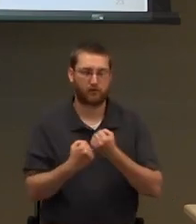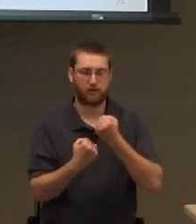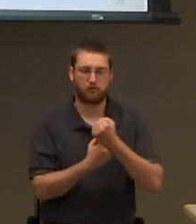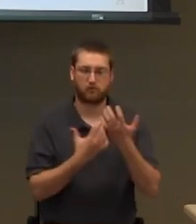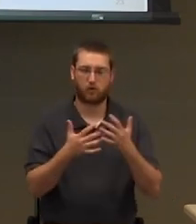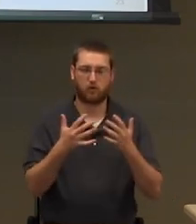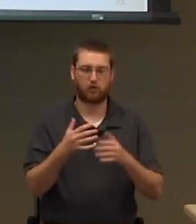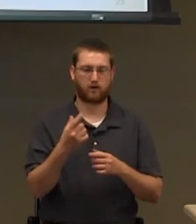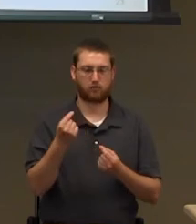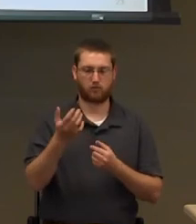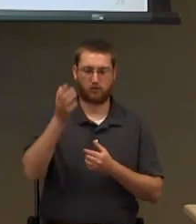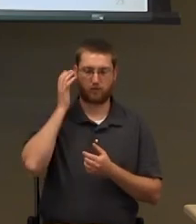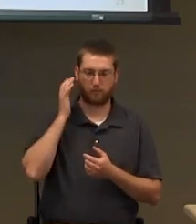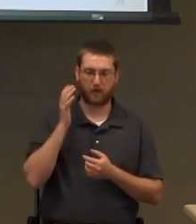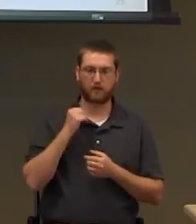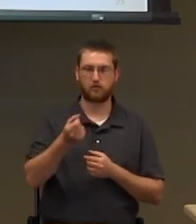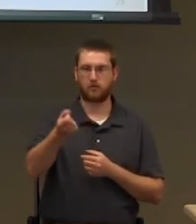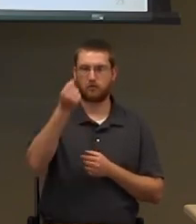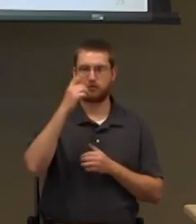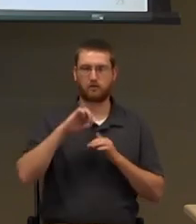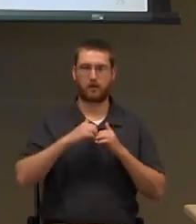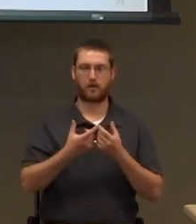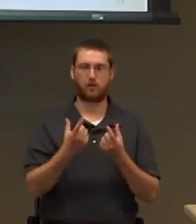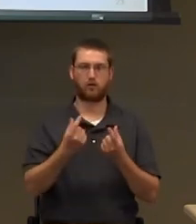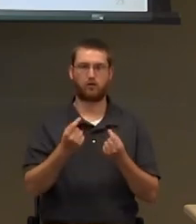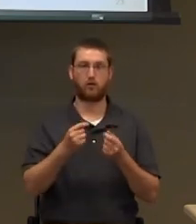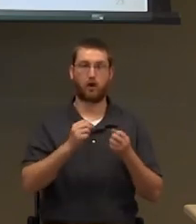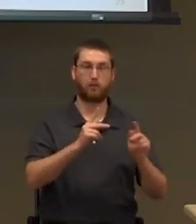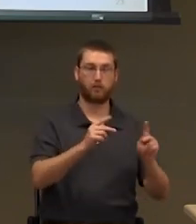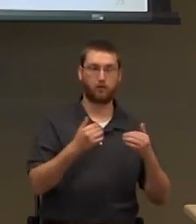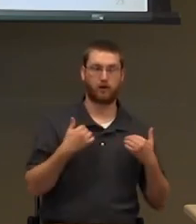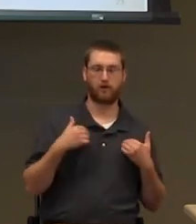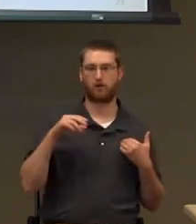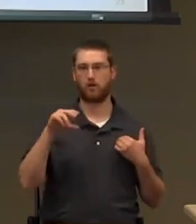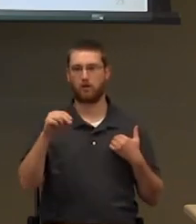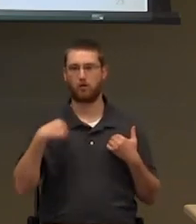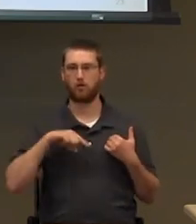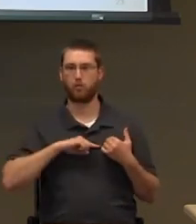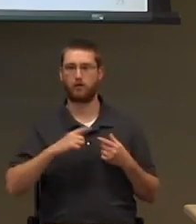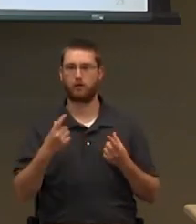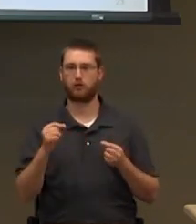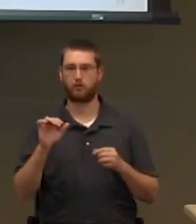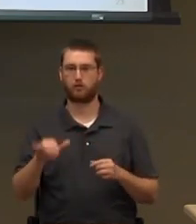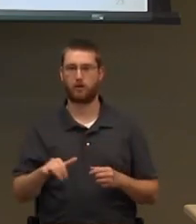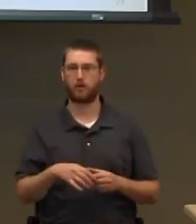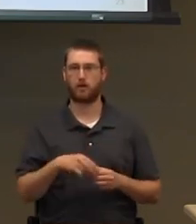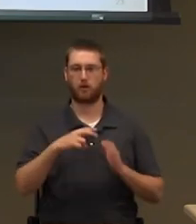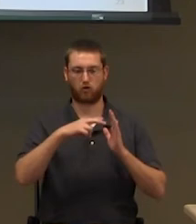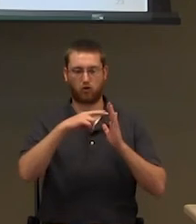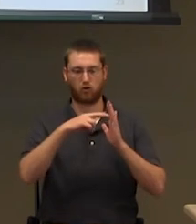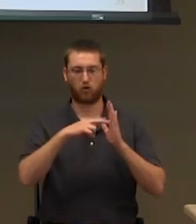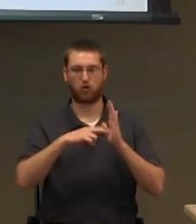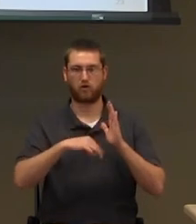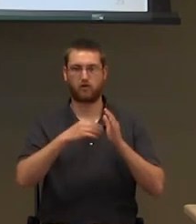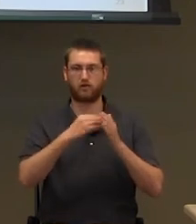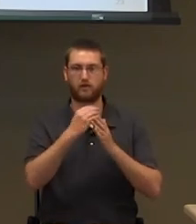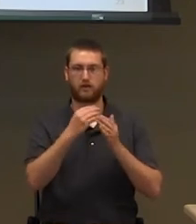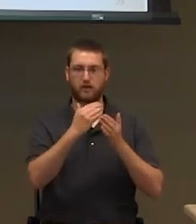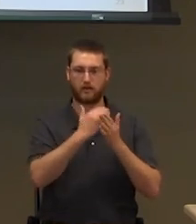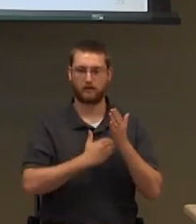or does, or understands how to do that. Doesn't always get an opportunity to, but we do that. And I think if you just look down the list of being